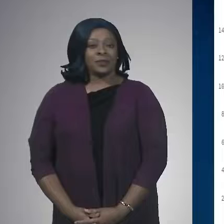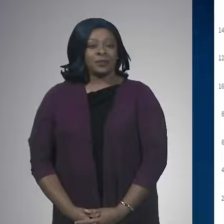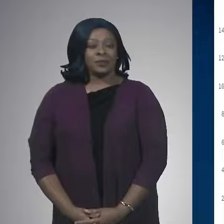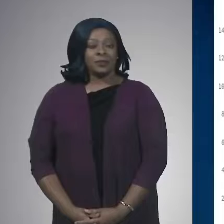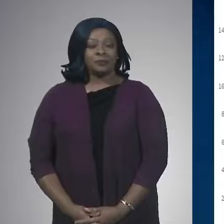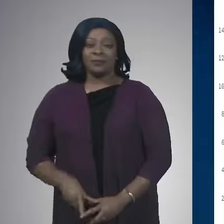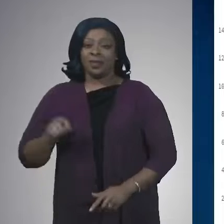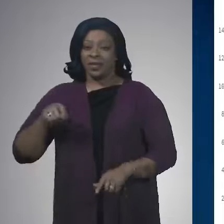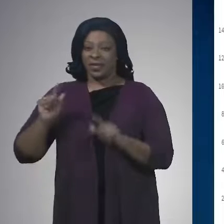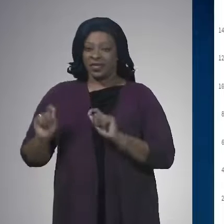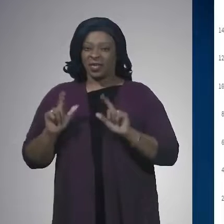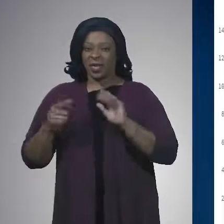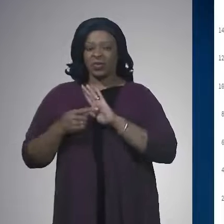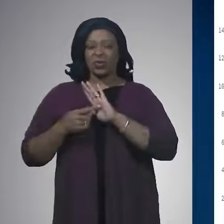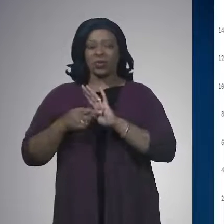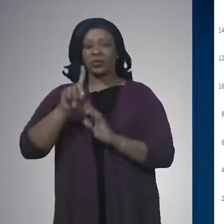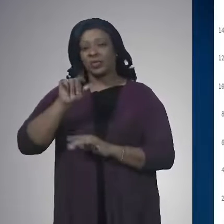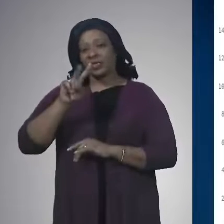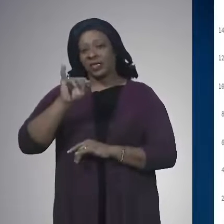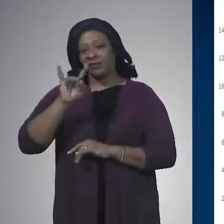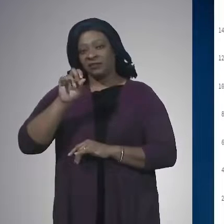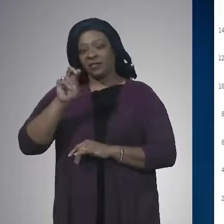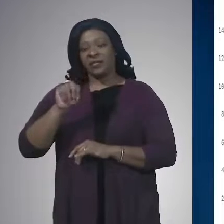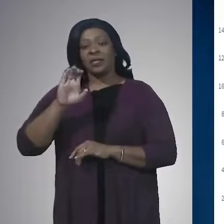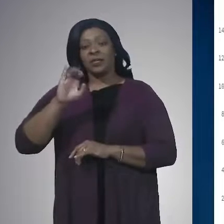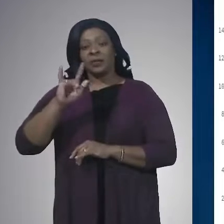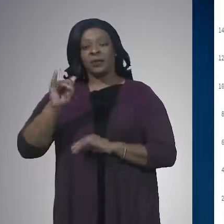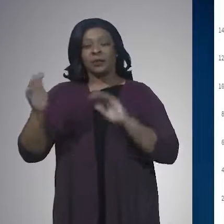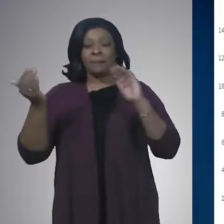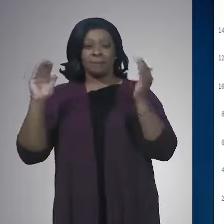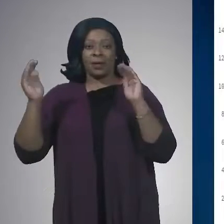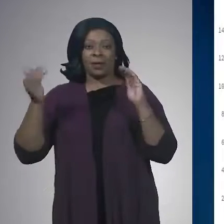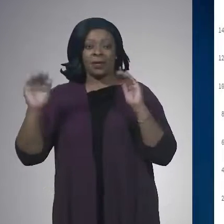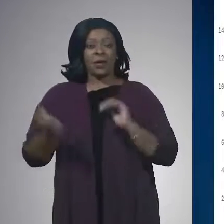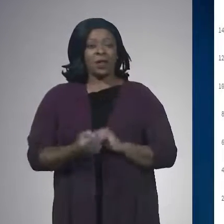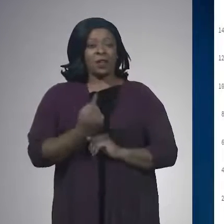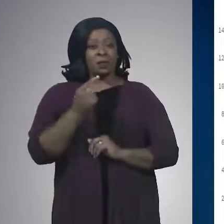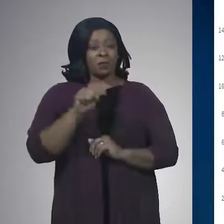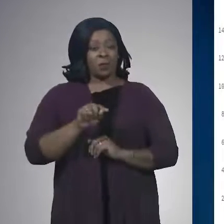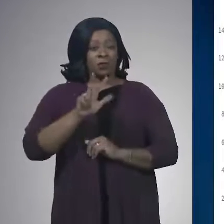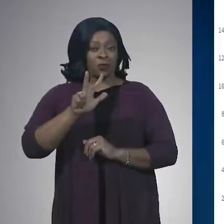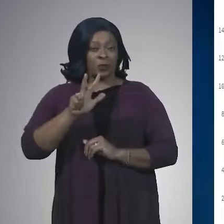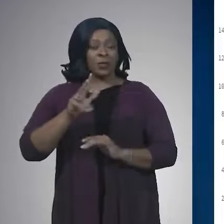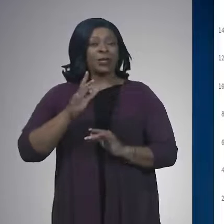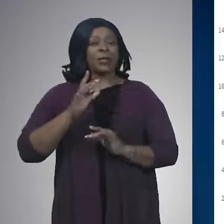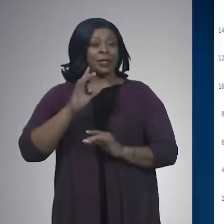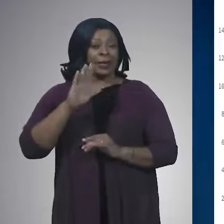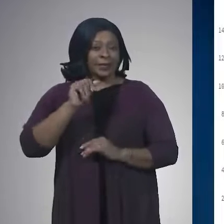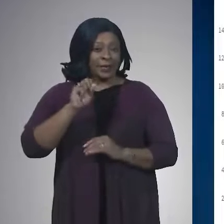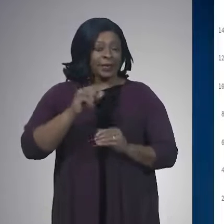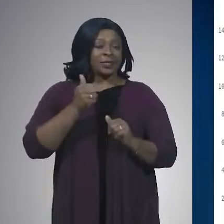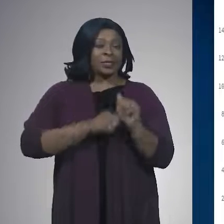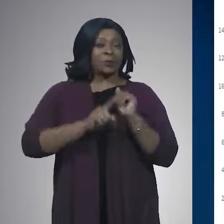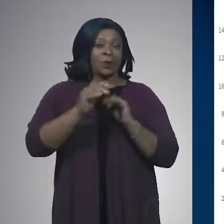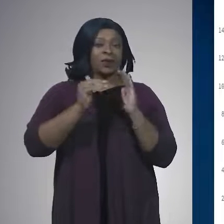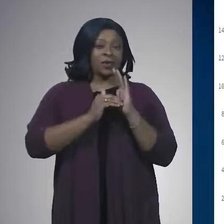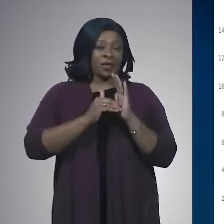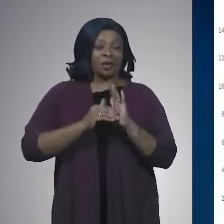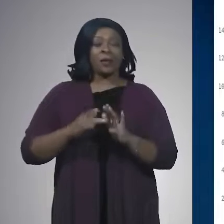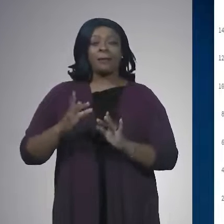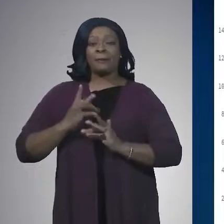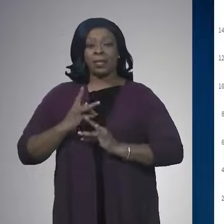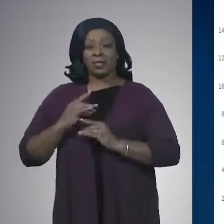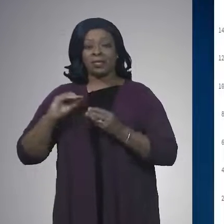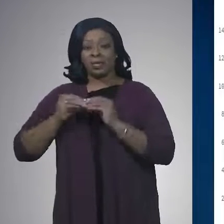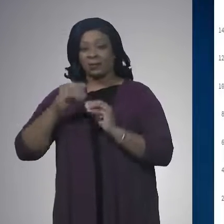And this slide shows Davidson County's comparison with 11.3 cases per 100,000, a test positivity